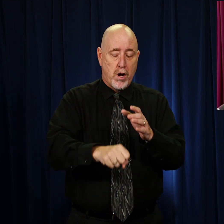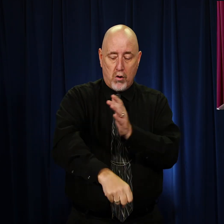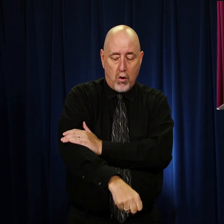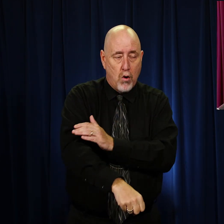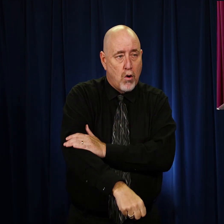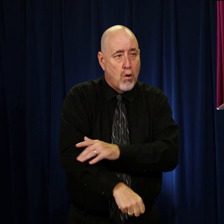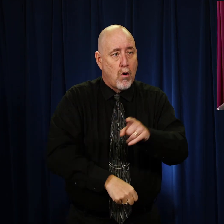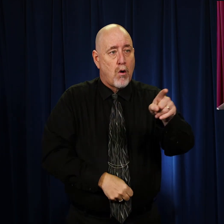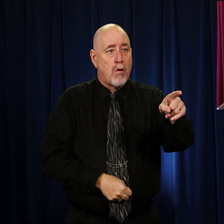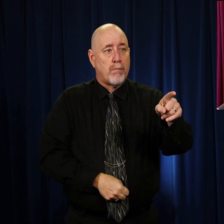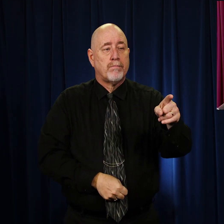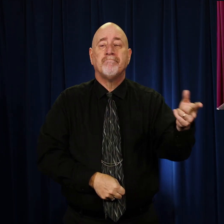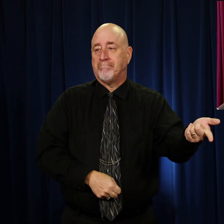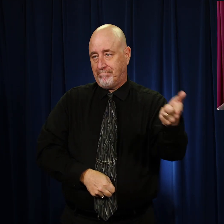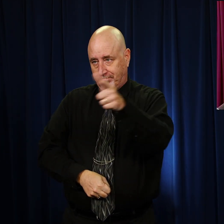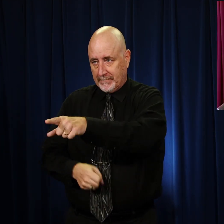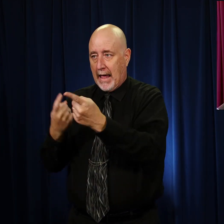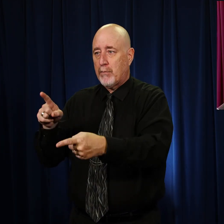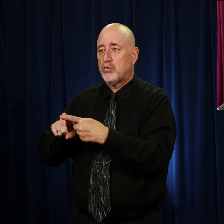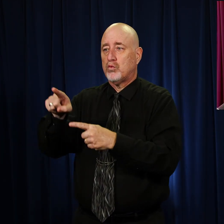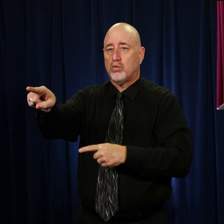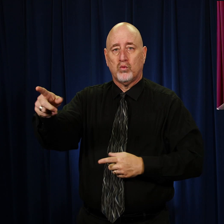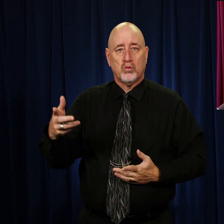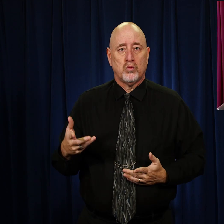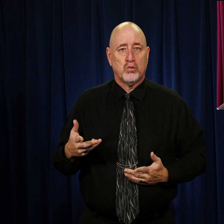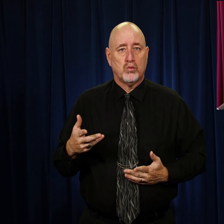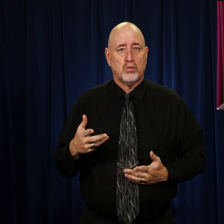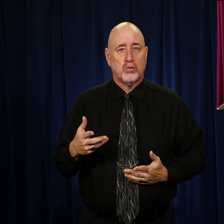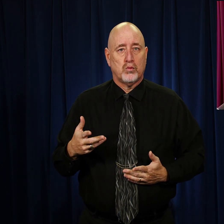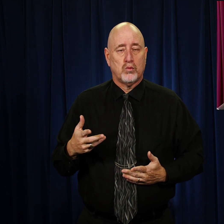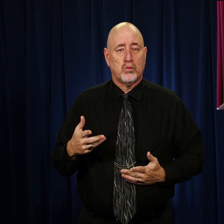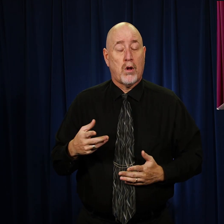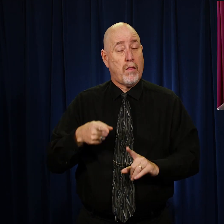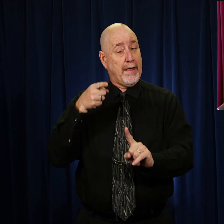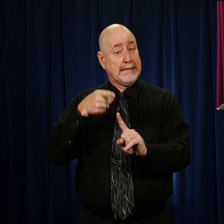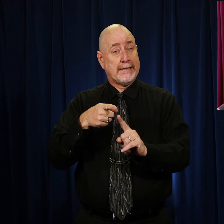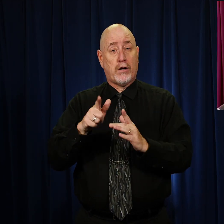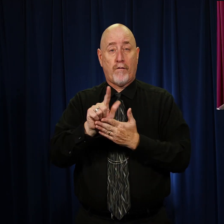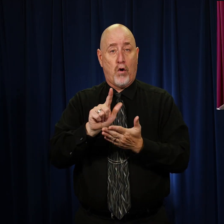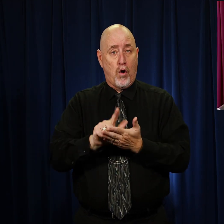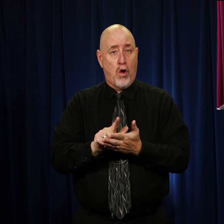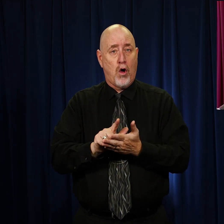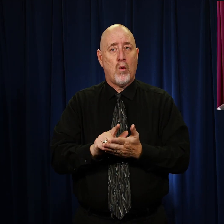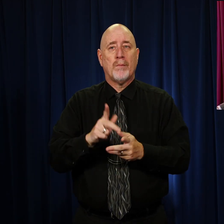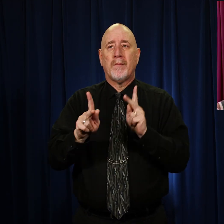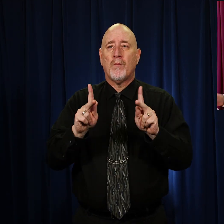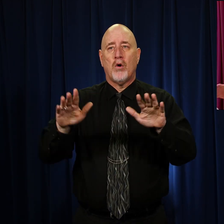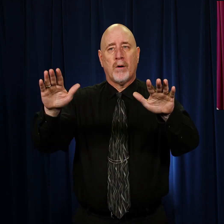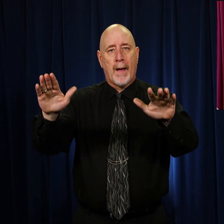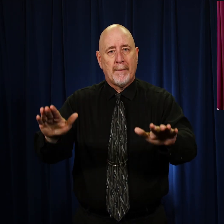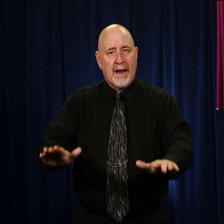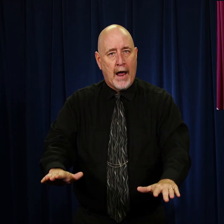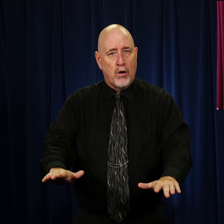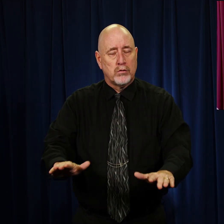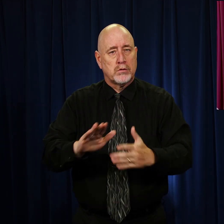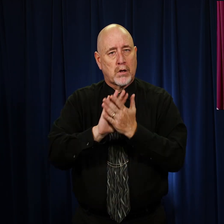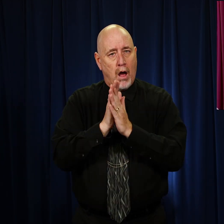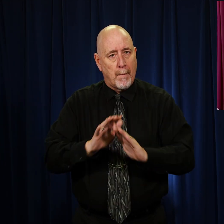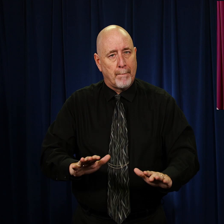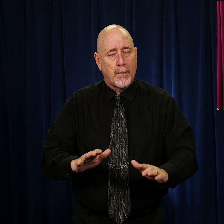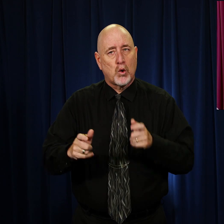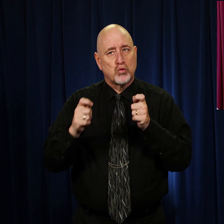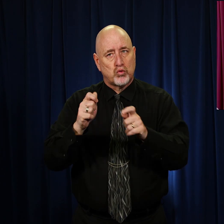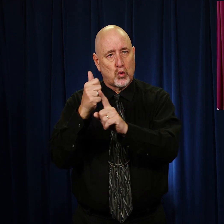arm, then that's what's going to happen to him. The intent of the law was to calm people down, to get them to